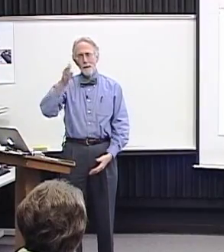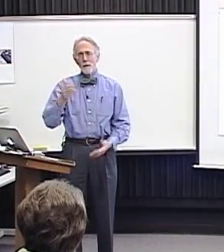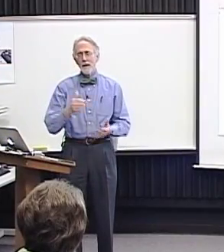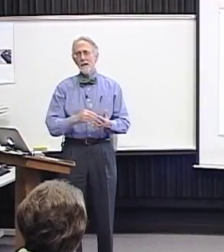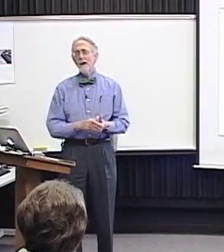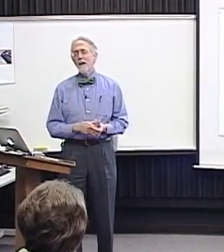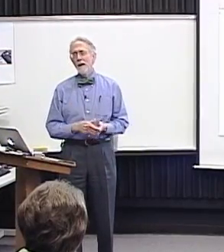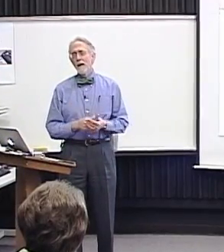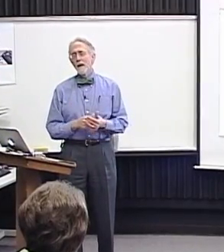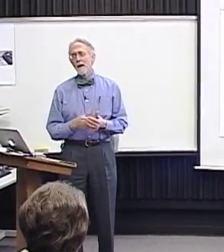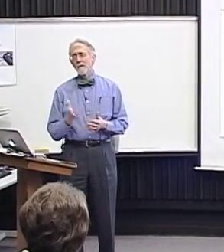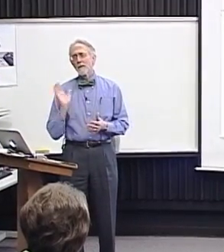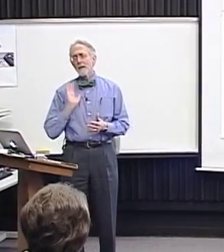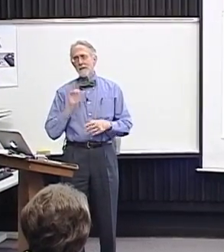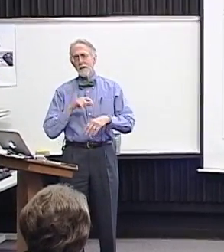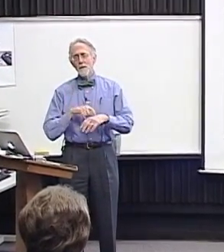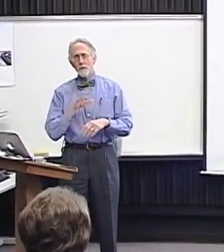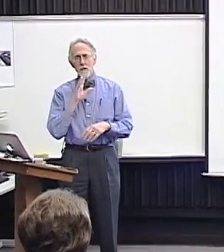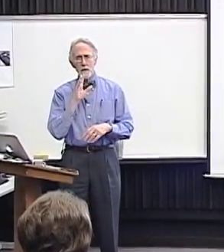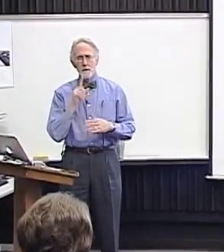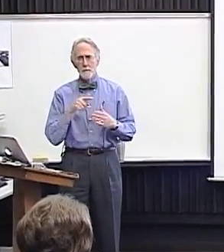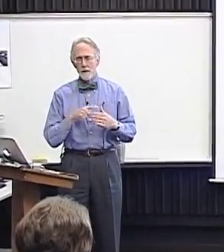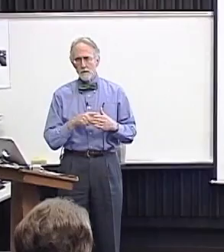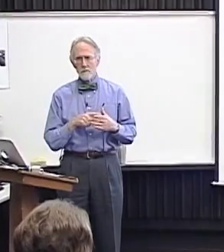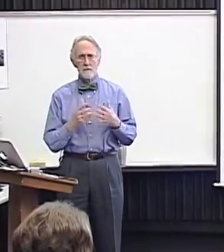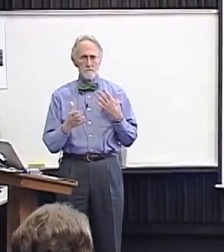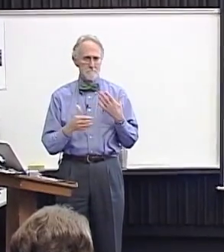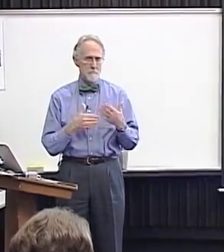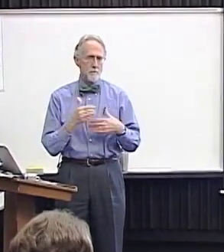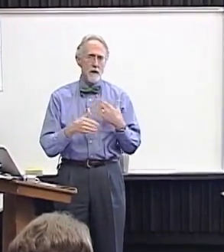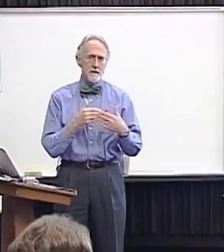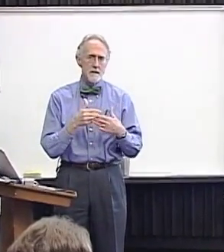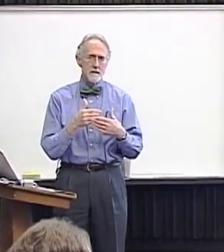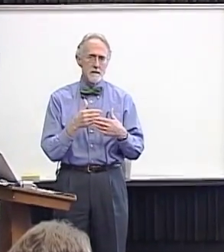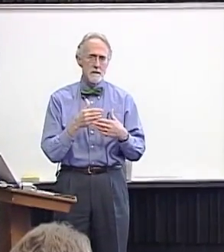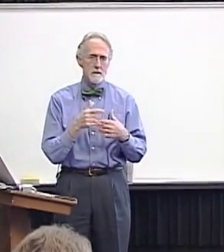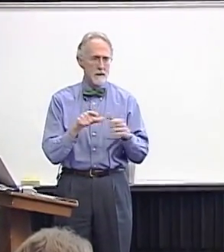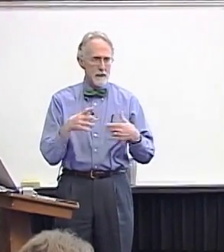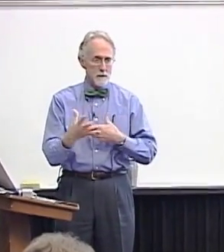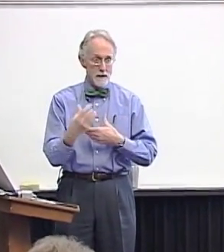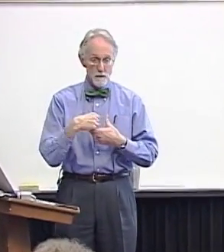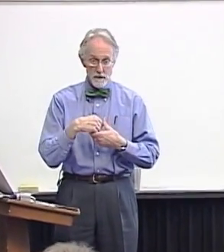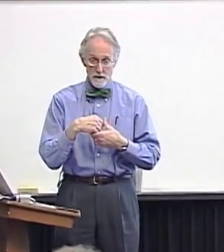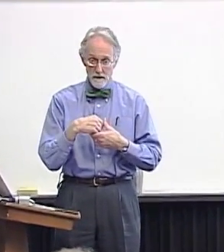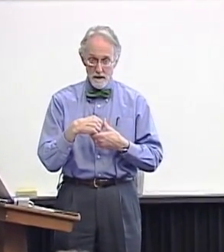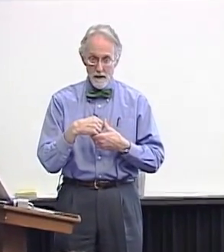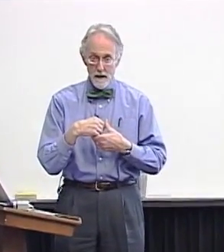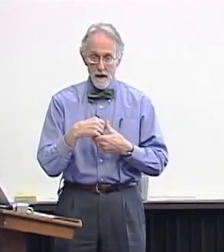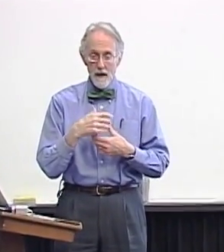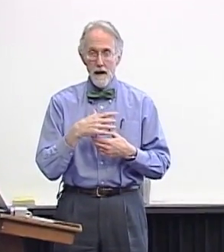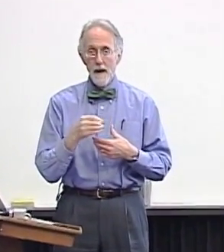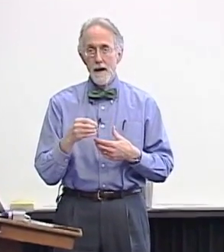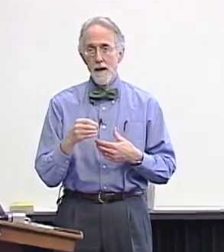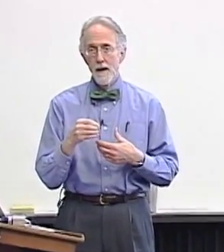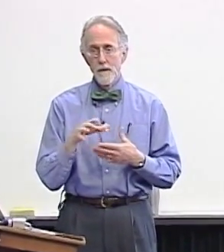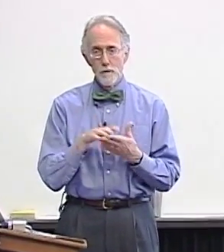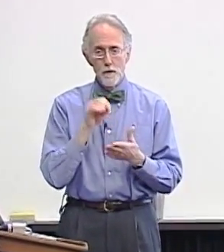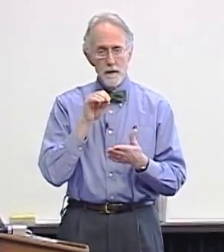Hello again. Last time we talked about the processes of language acquisition and learning